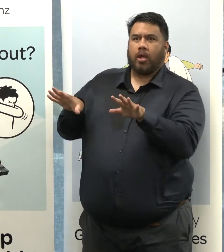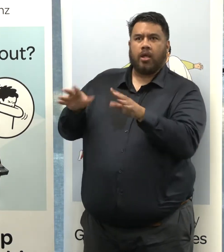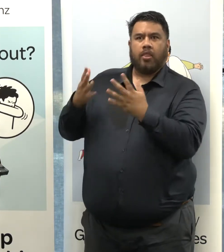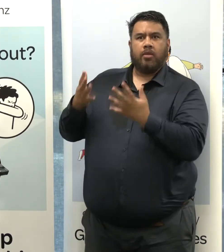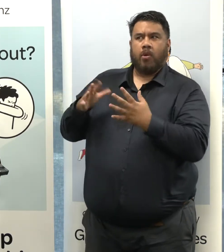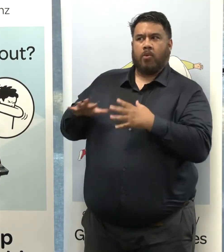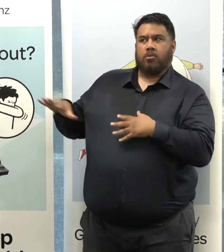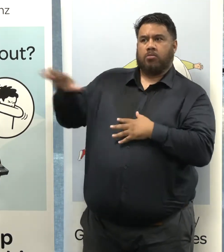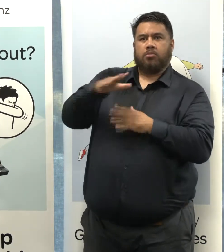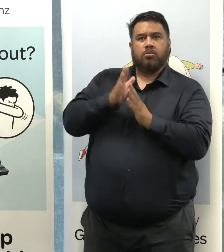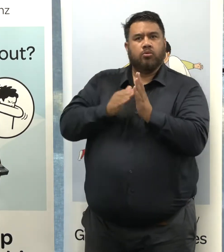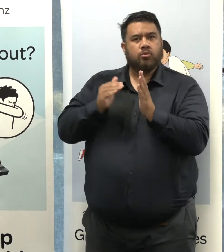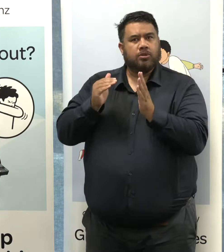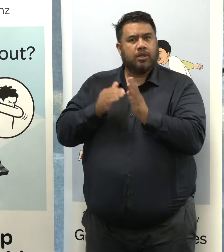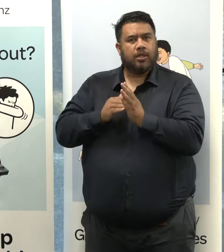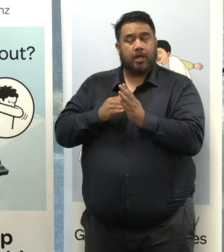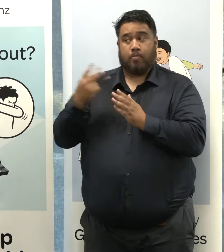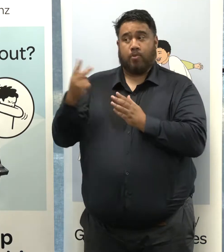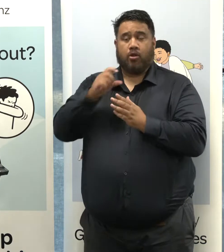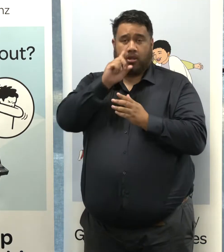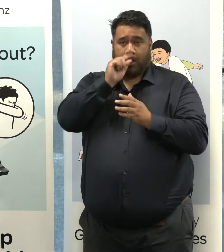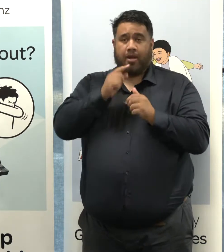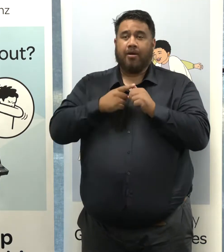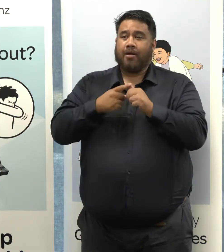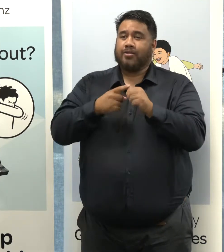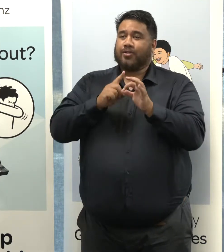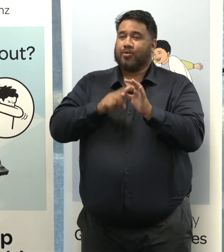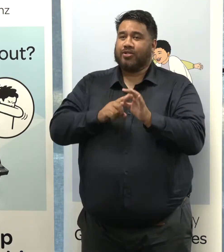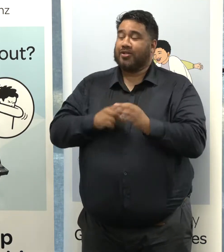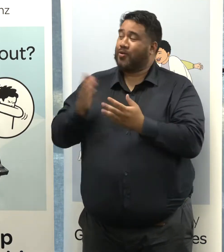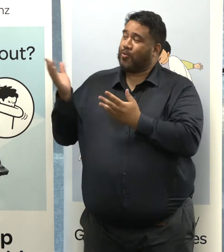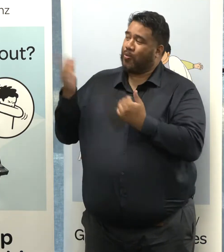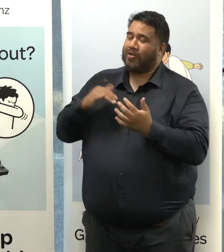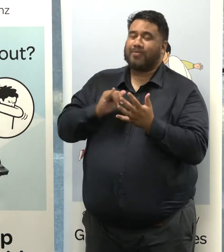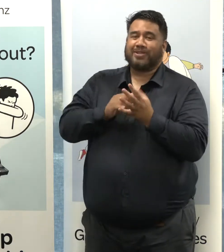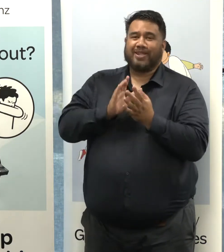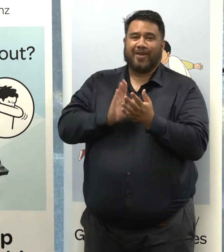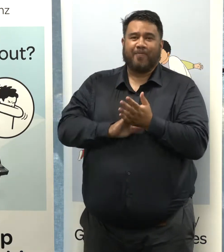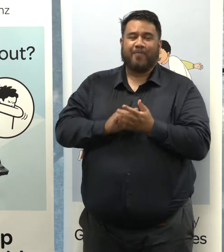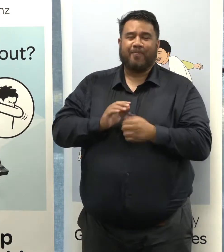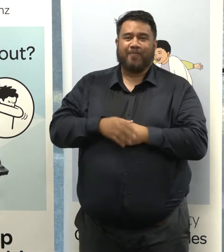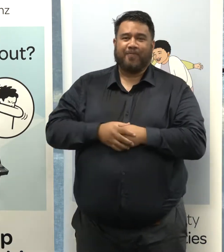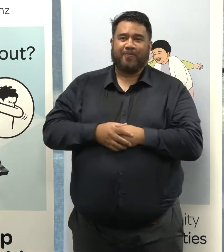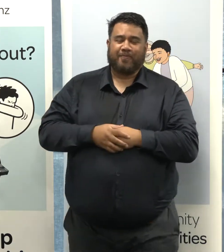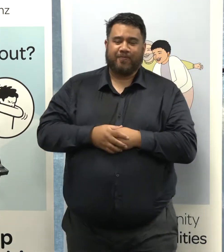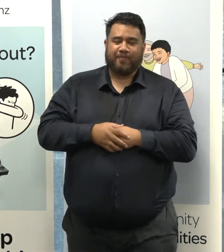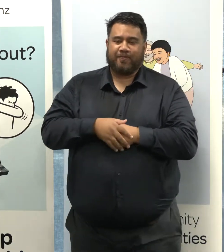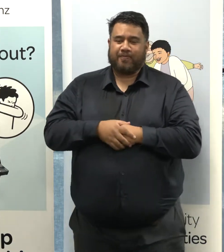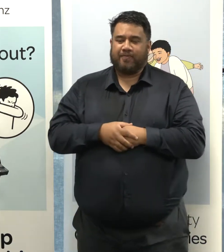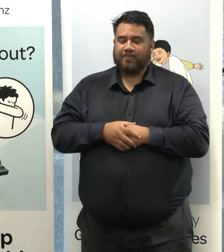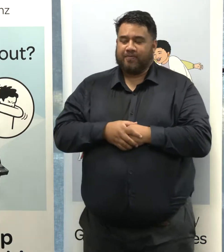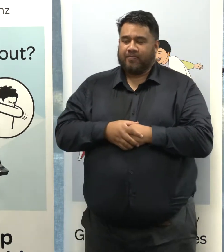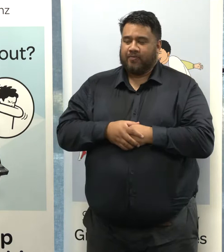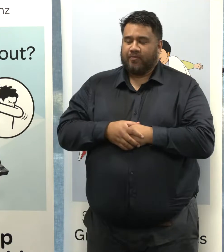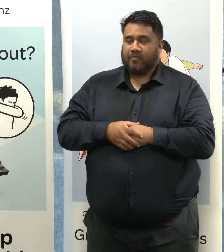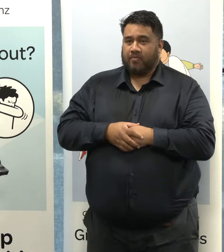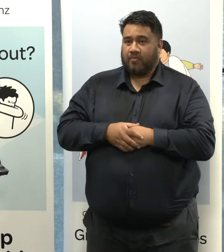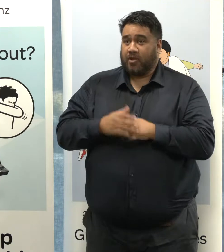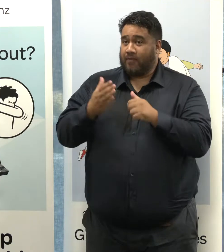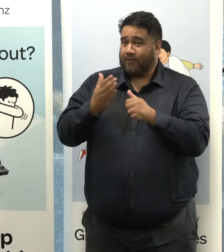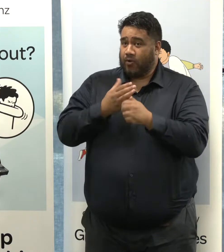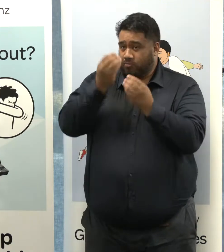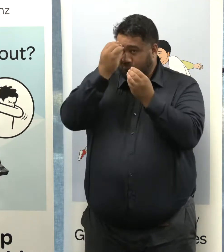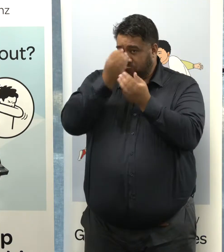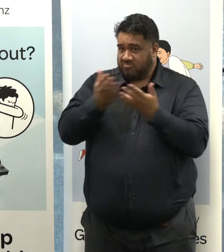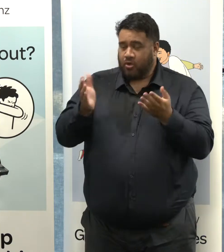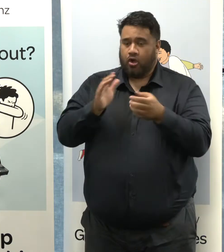moment, and will both be available to answer questions. So welcome, Sam. Thanks for making yourself available. So first, just an update on the